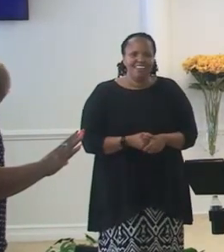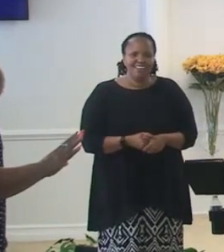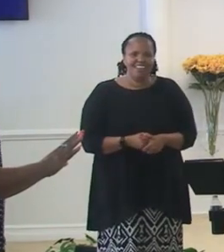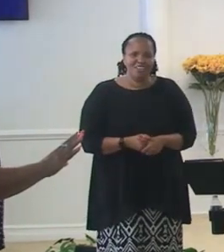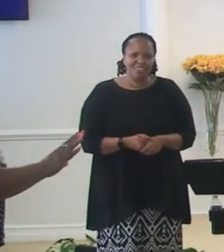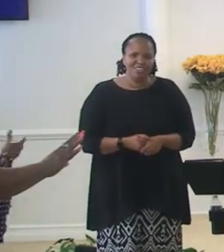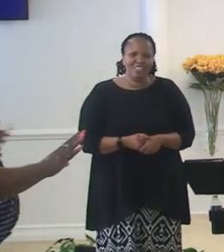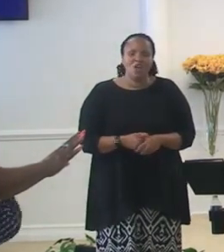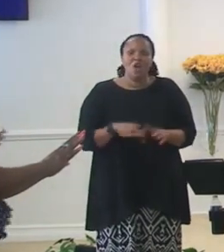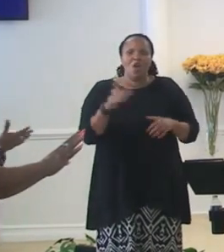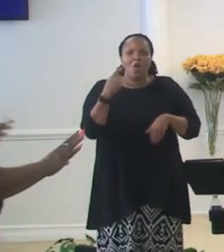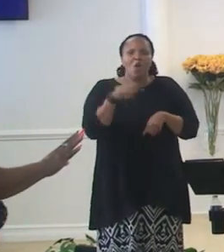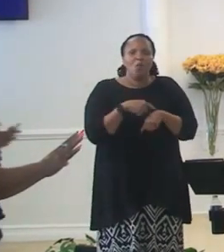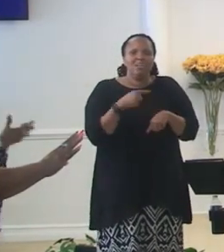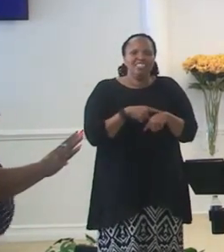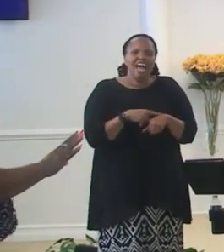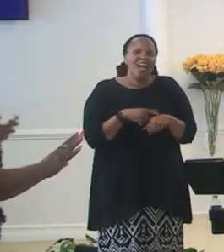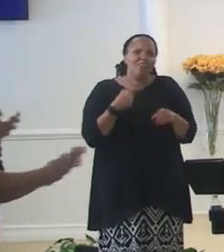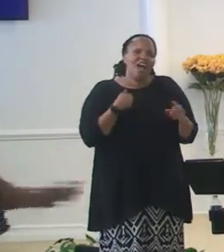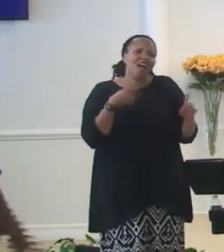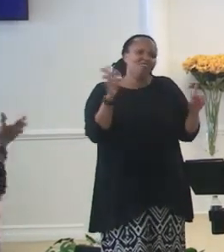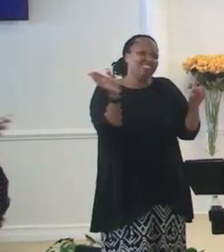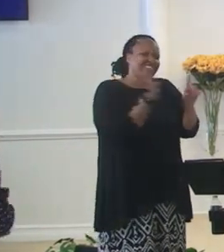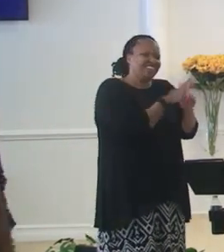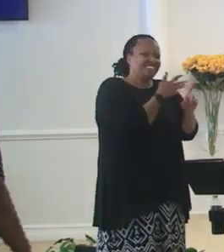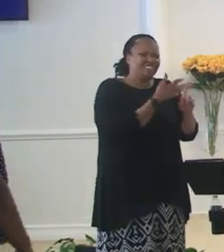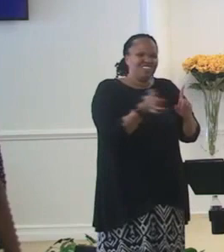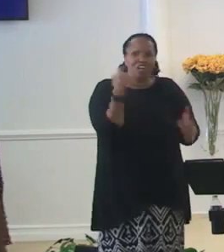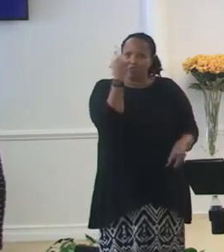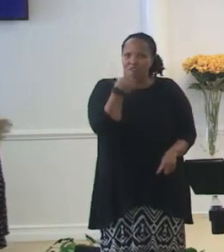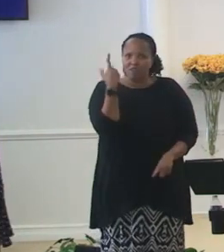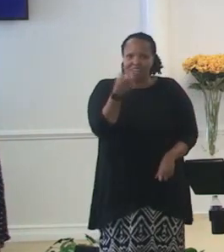Because one time I will slap you across your face.